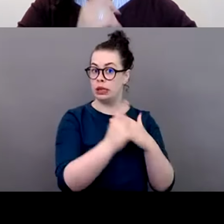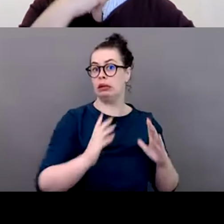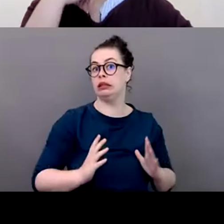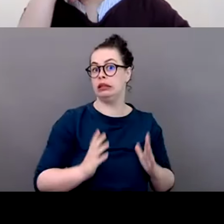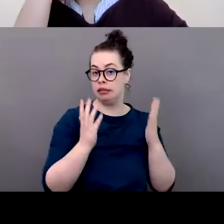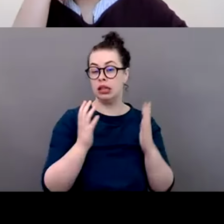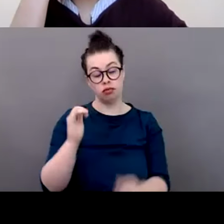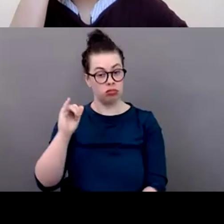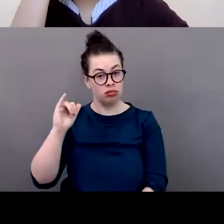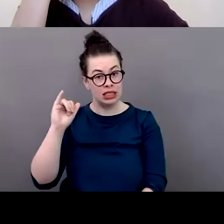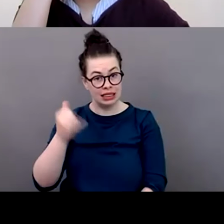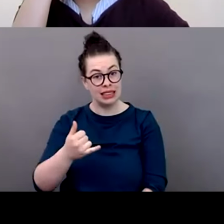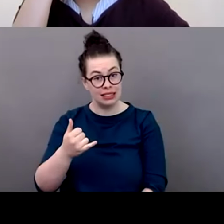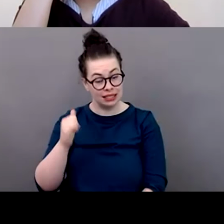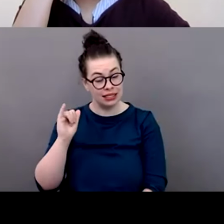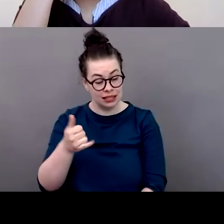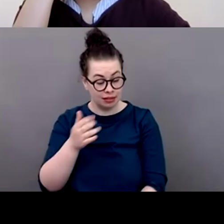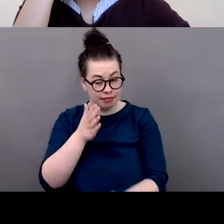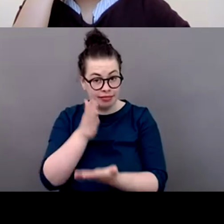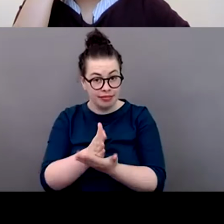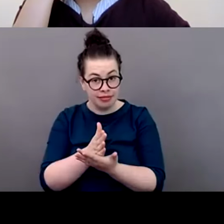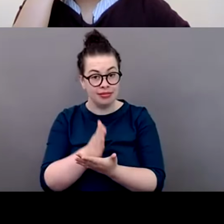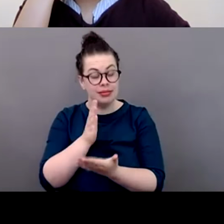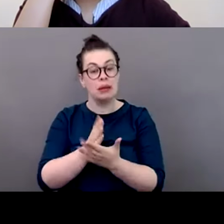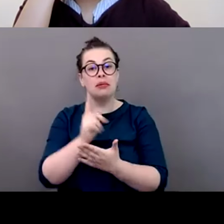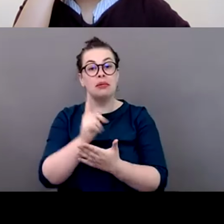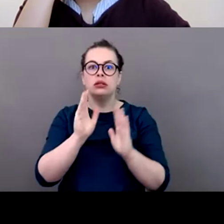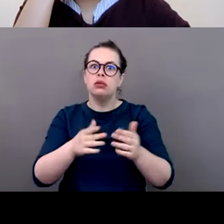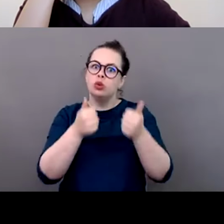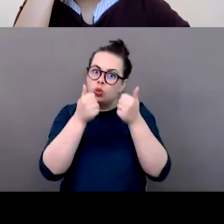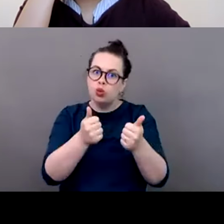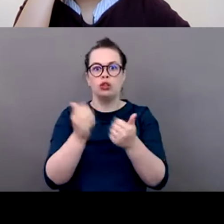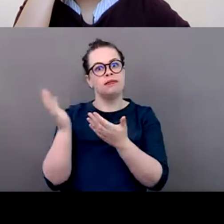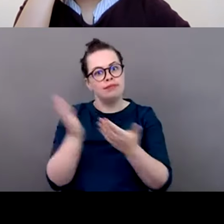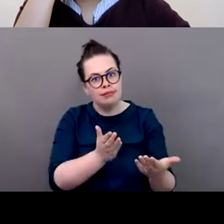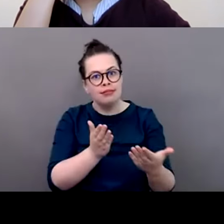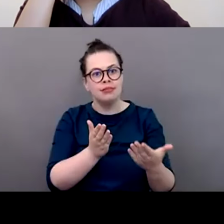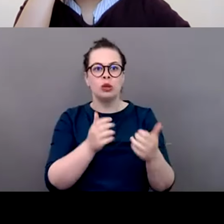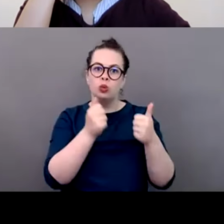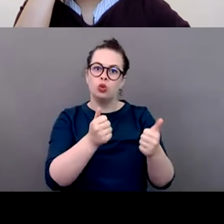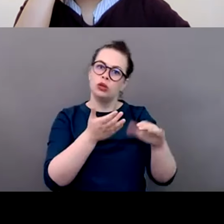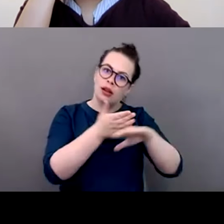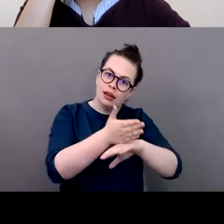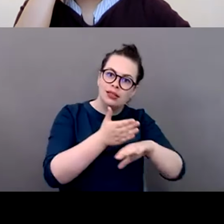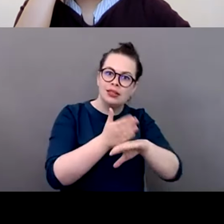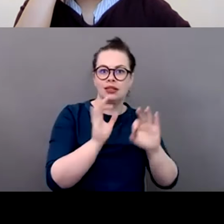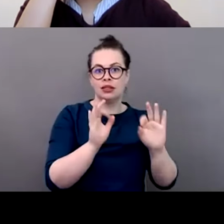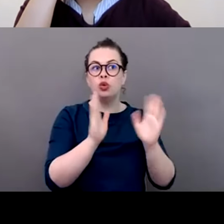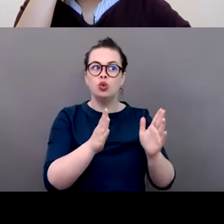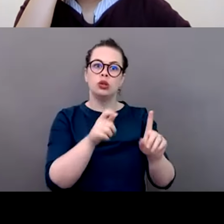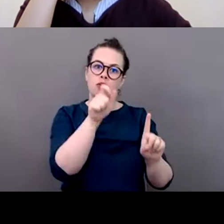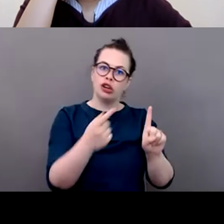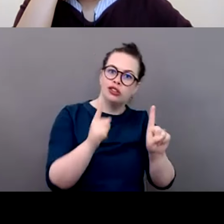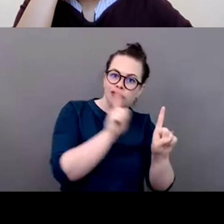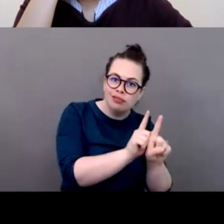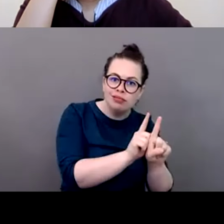It is all three such provisions and about control of the life, about a personal assistant, about access